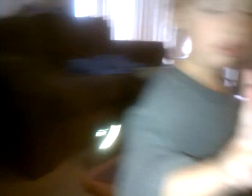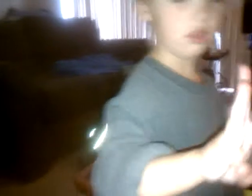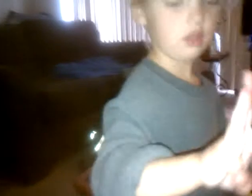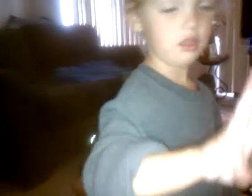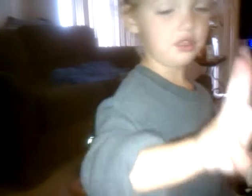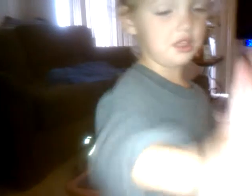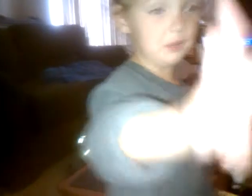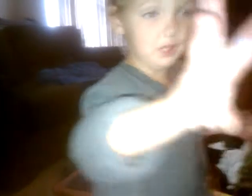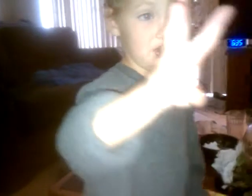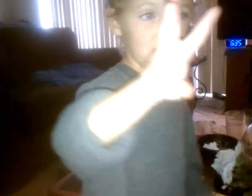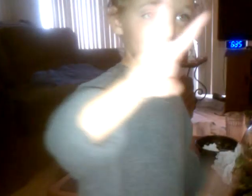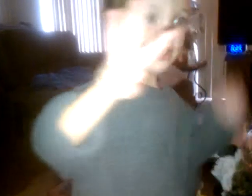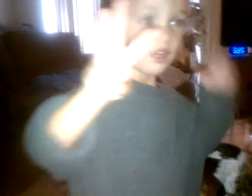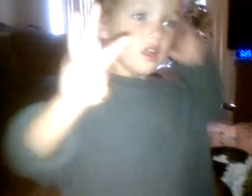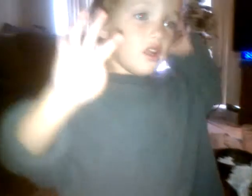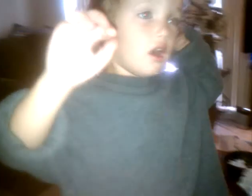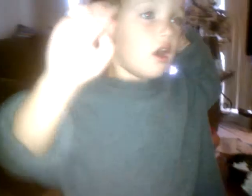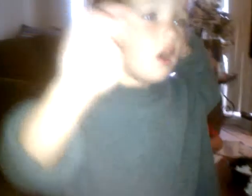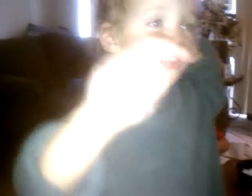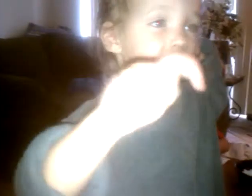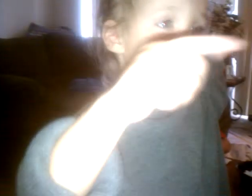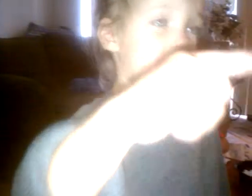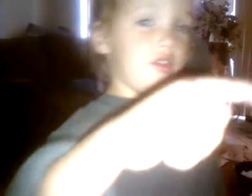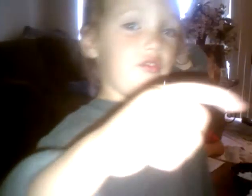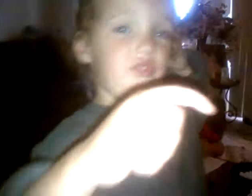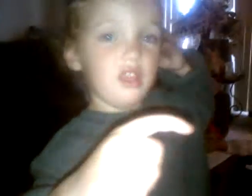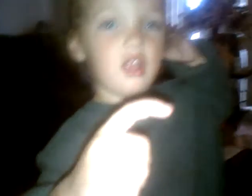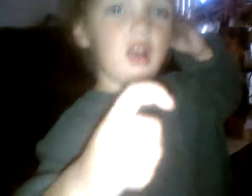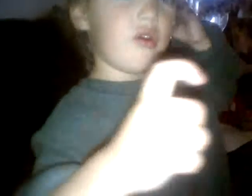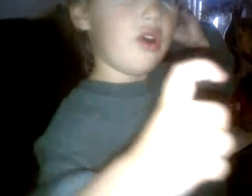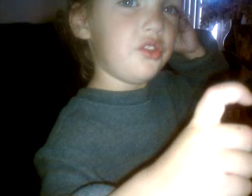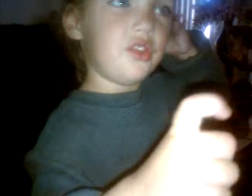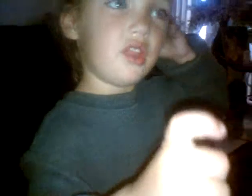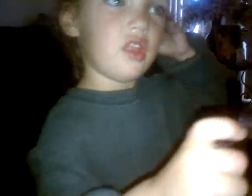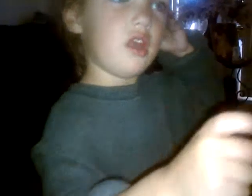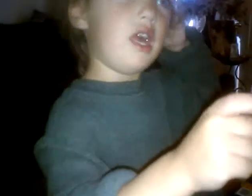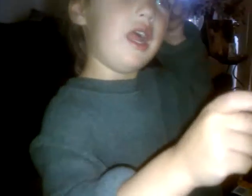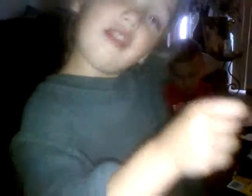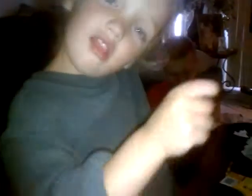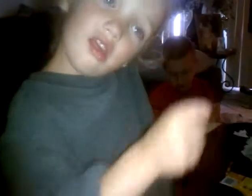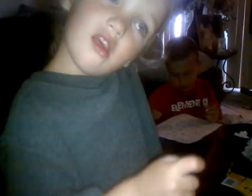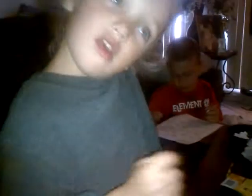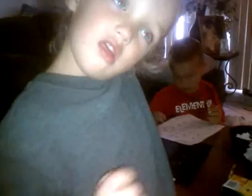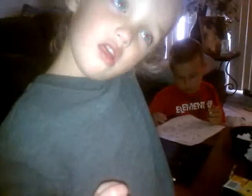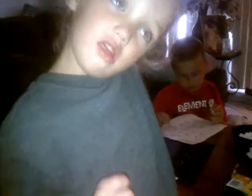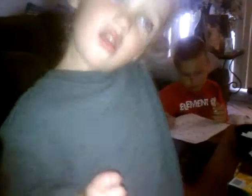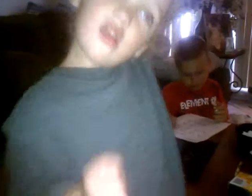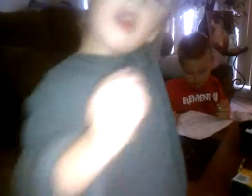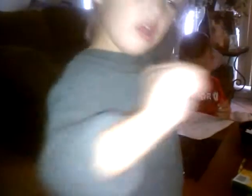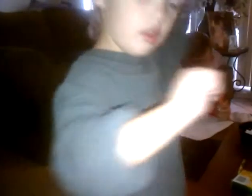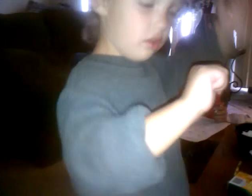W. W. I'm tired of it. What is this? X. What is this?